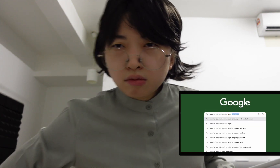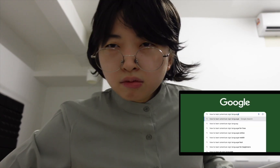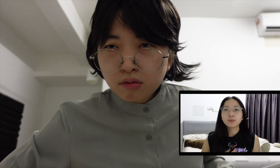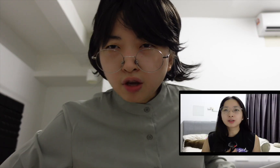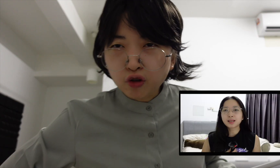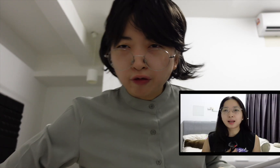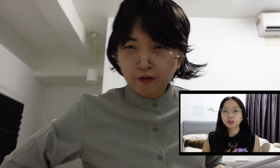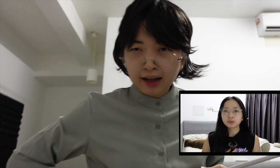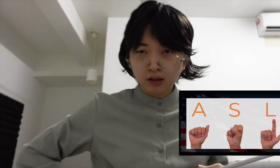You've grown fat.